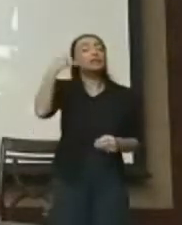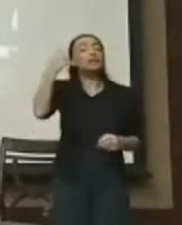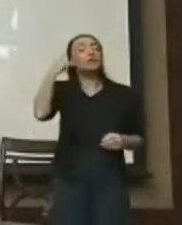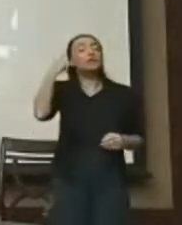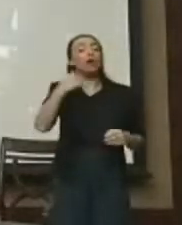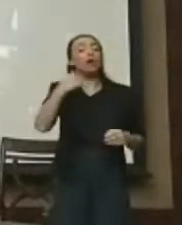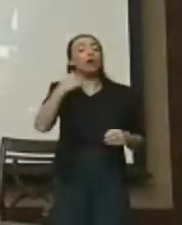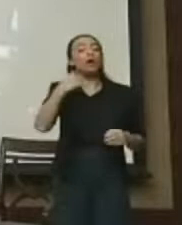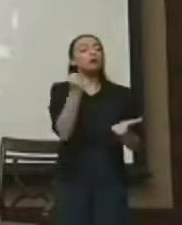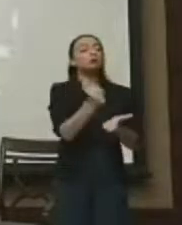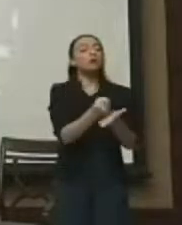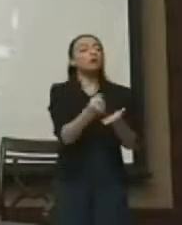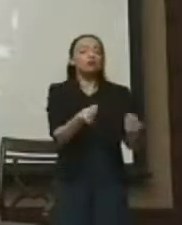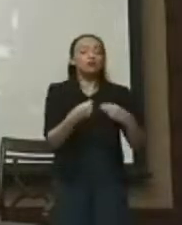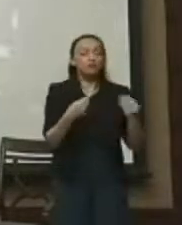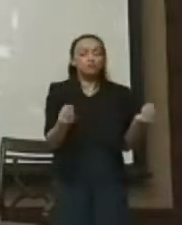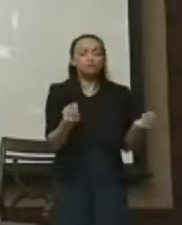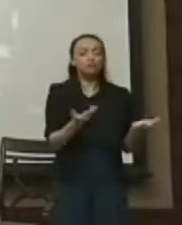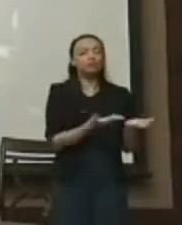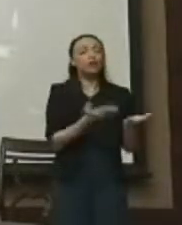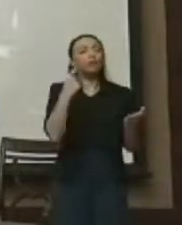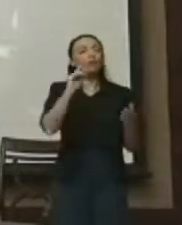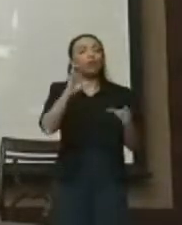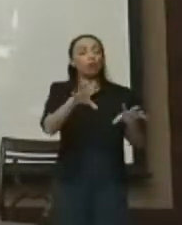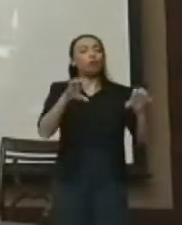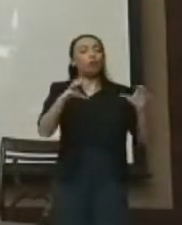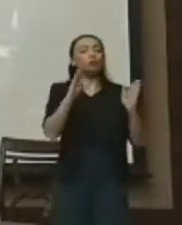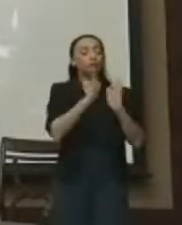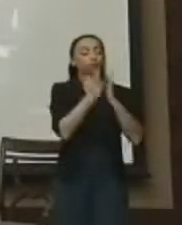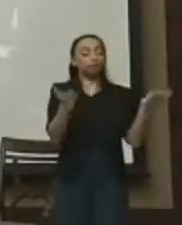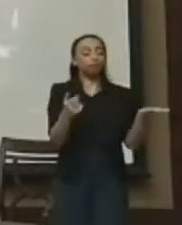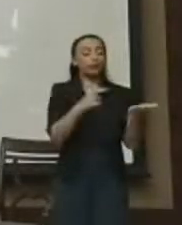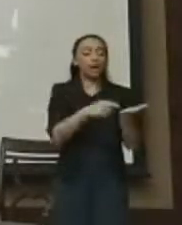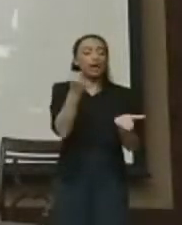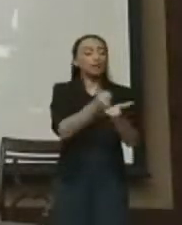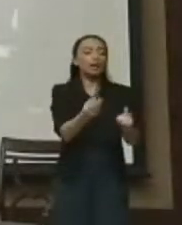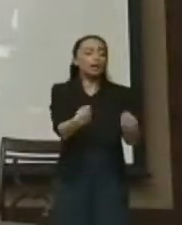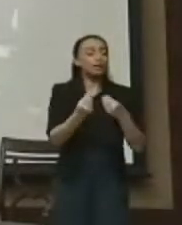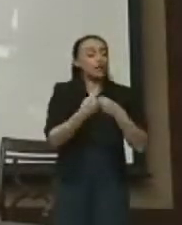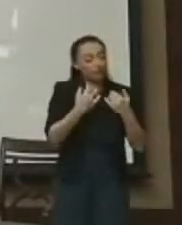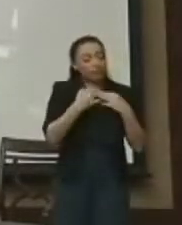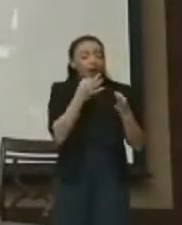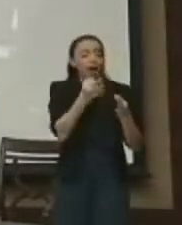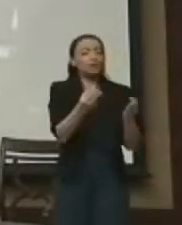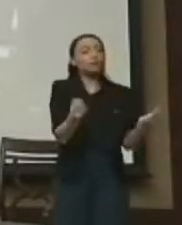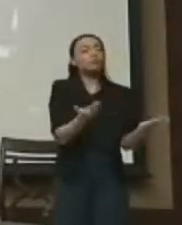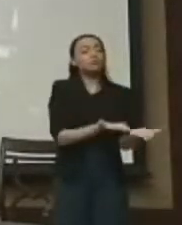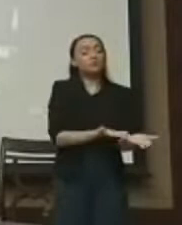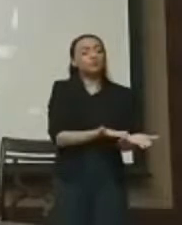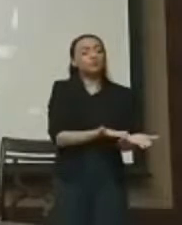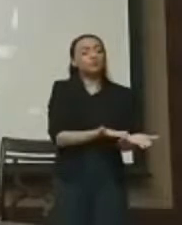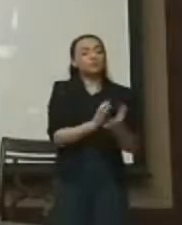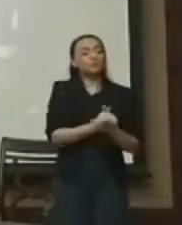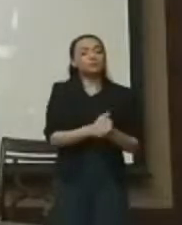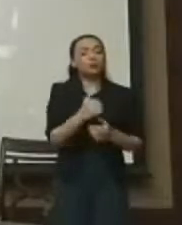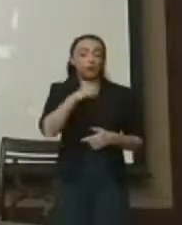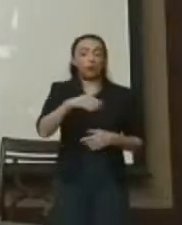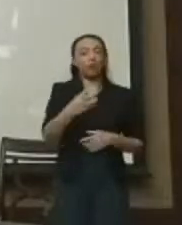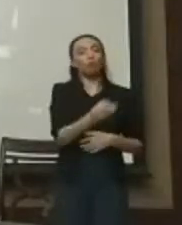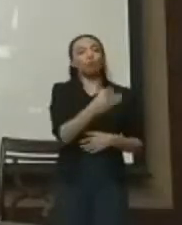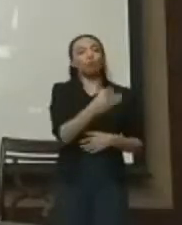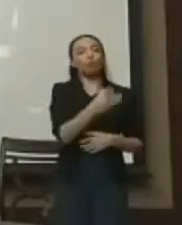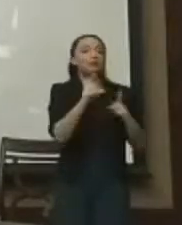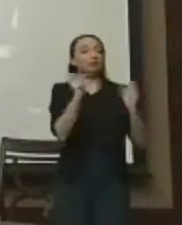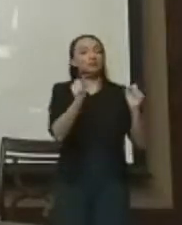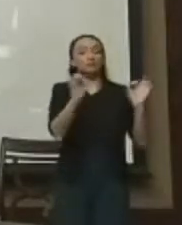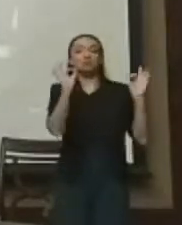just the right that the Constitution also gives us. So we should not be just remembered on this day